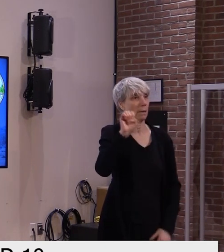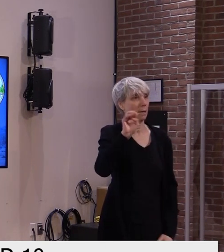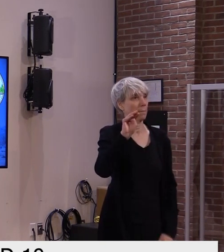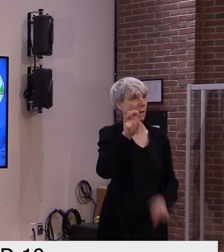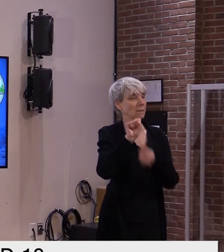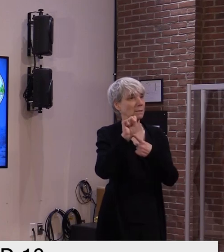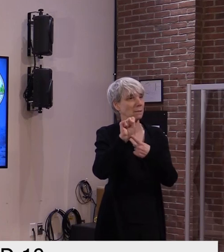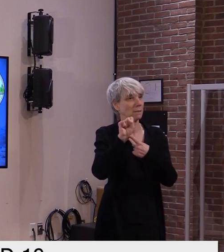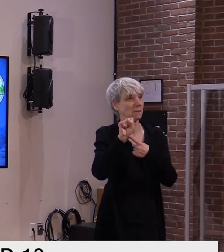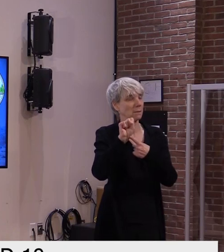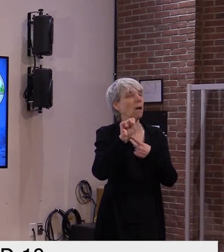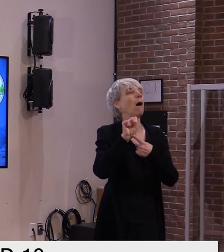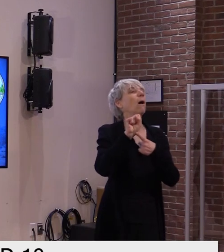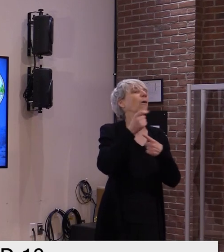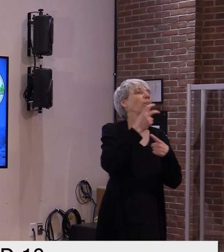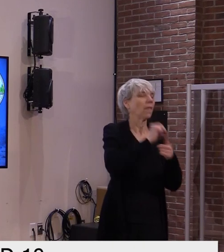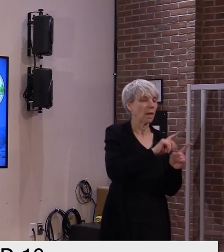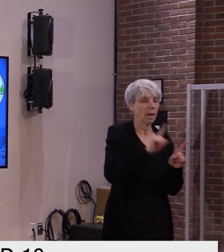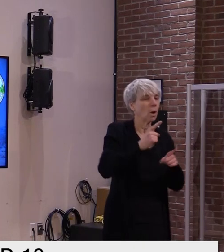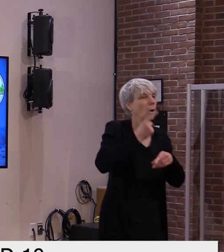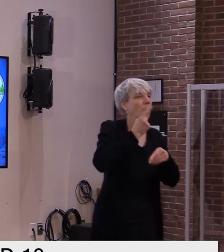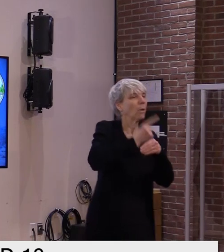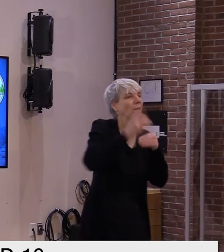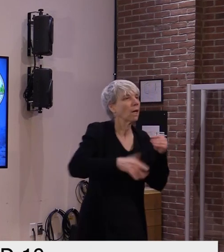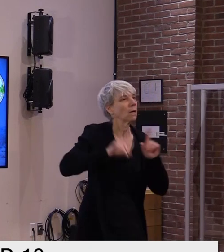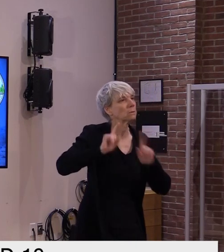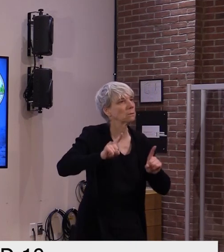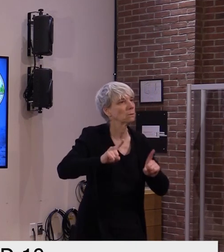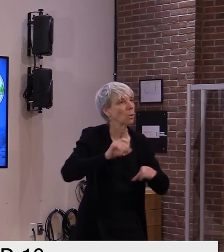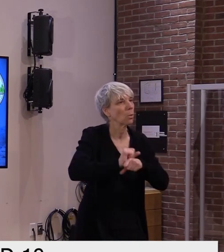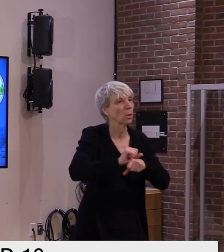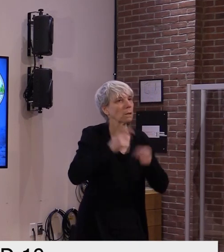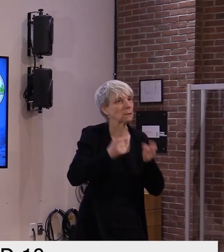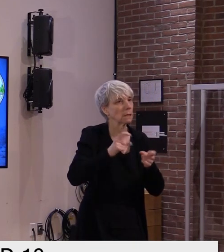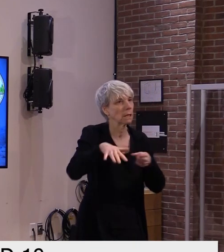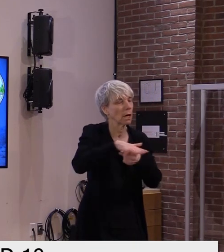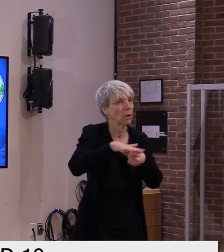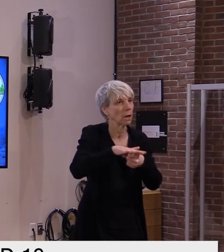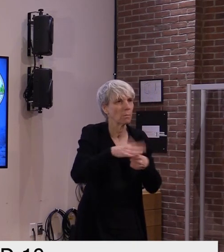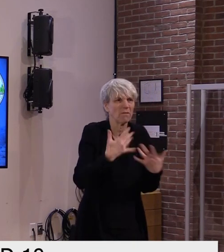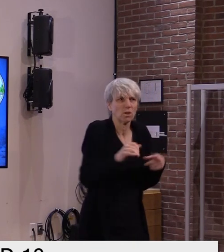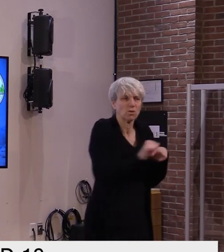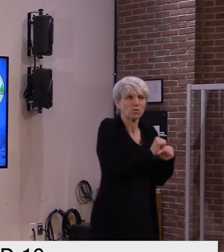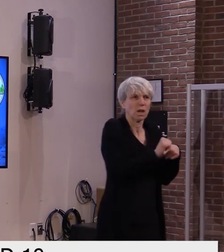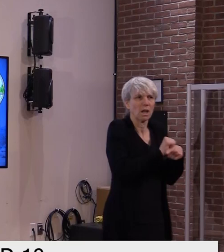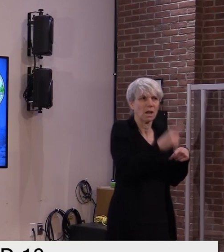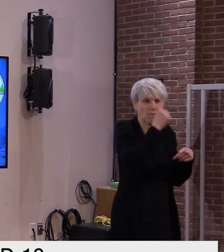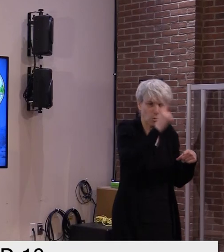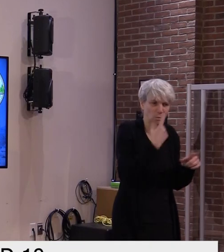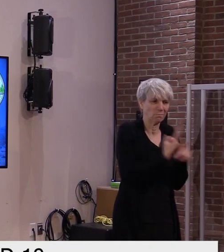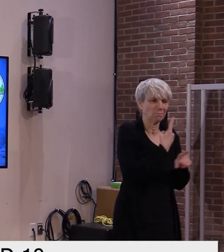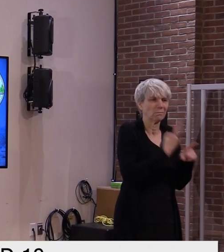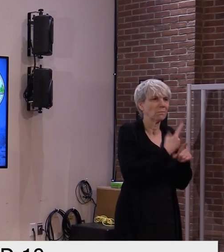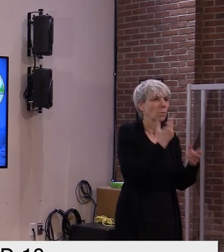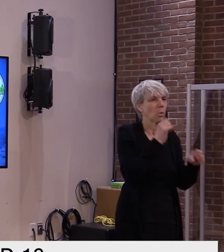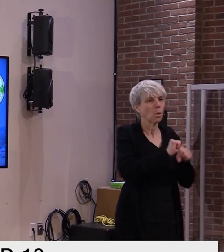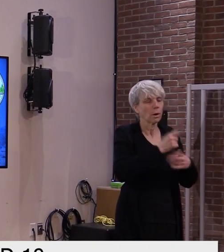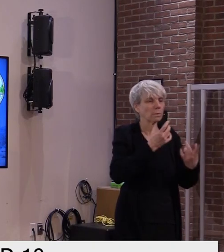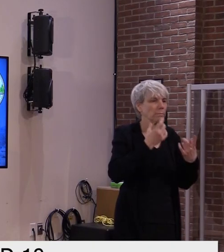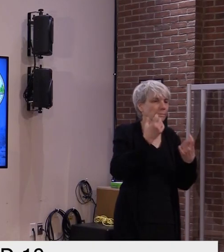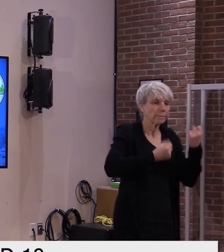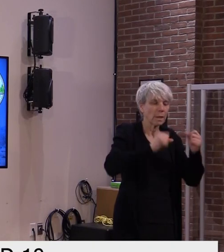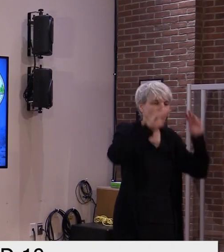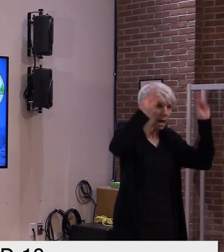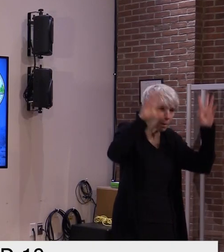other duties on the weekends and so forth. But they go through other training. They are already, their other